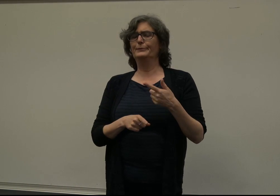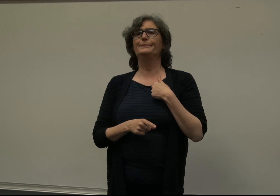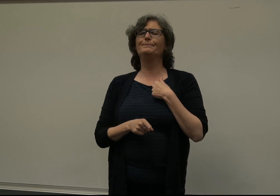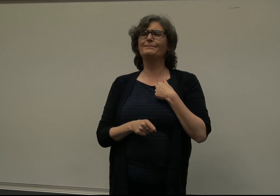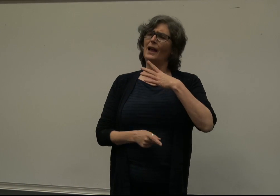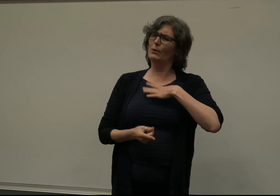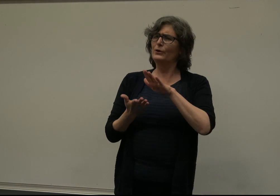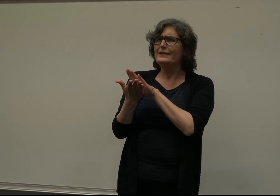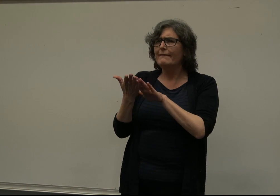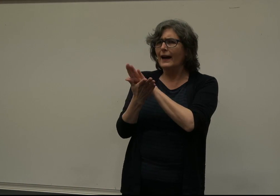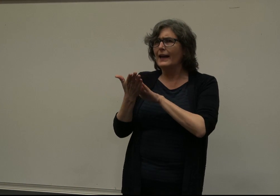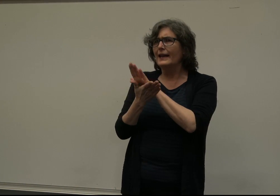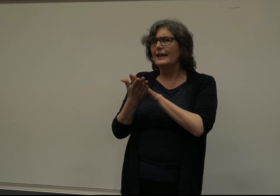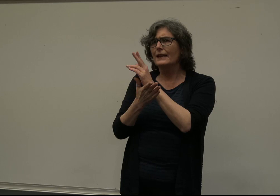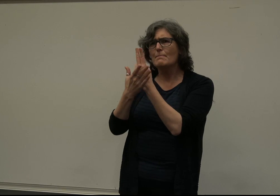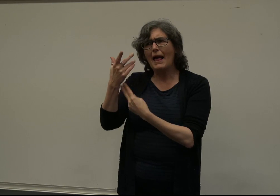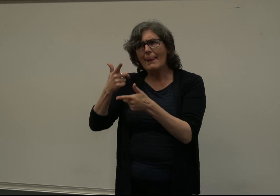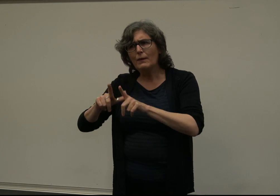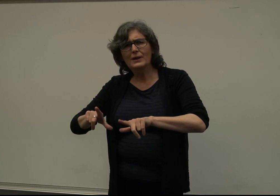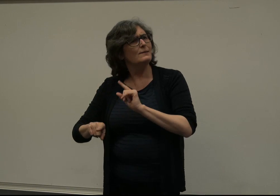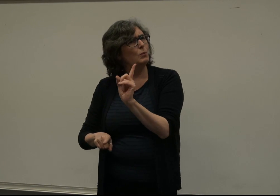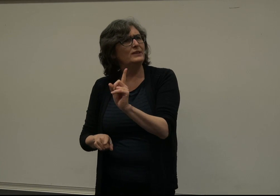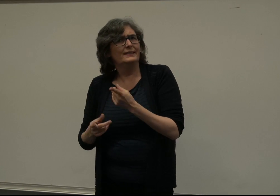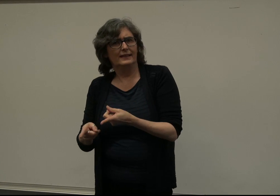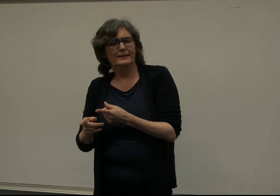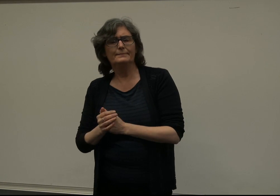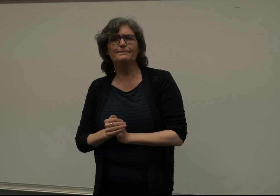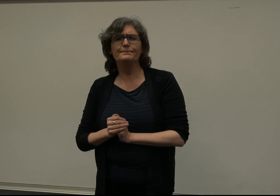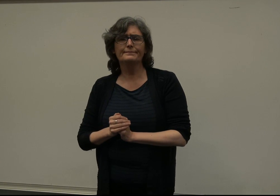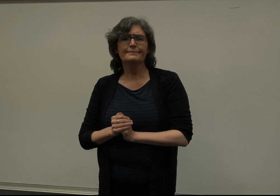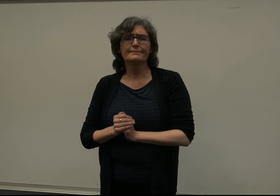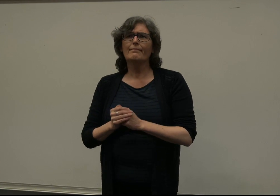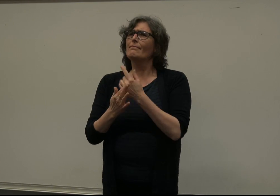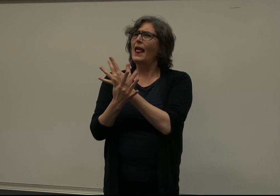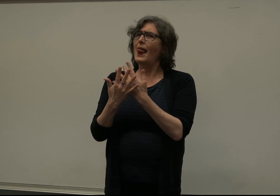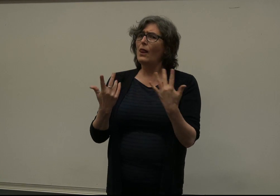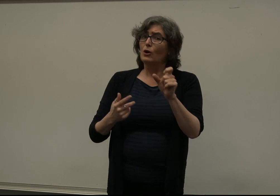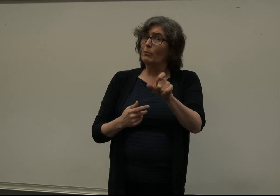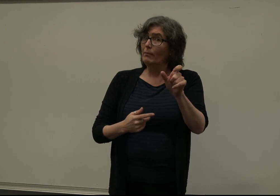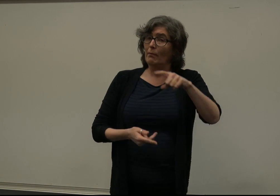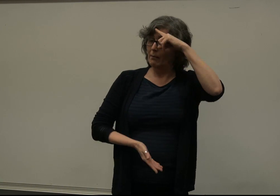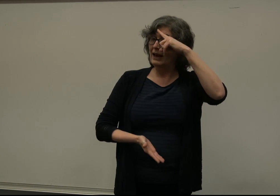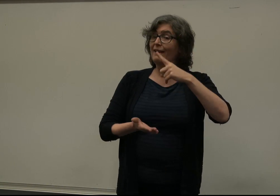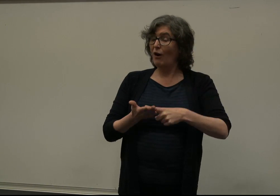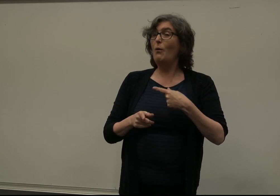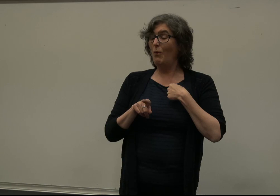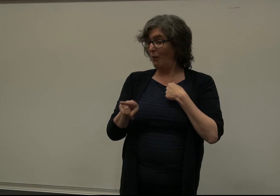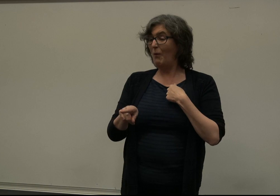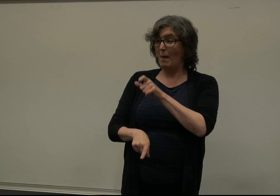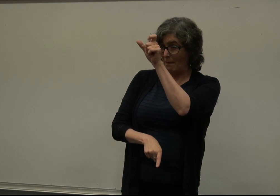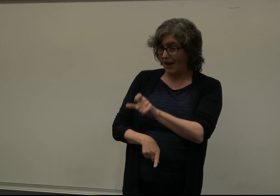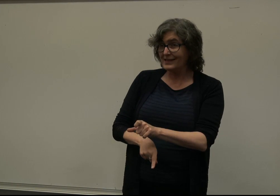means, because there are people who think that a bilingual is someone who knows two